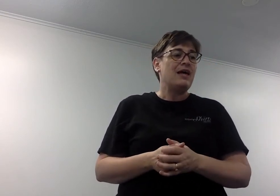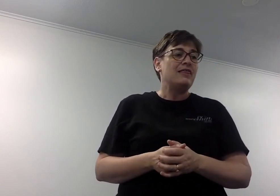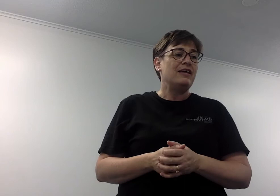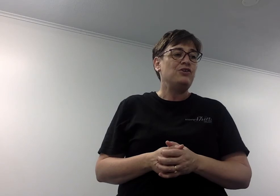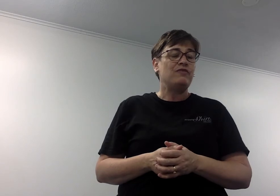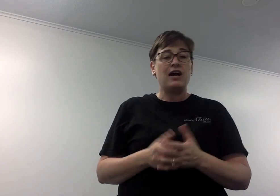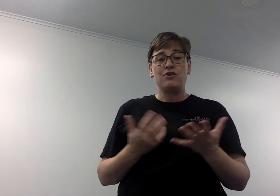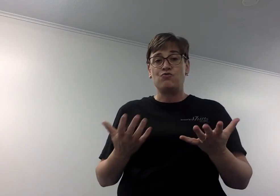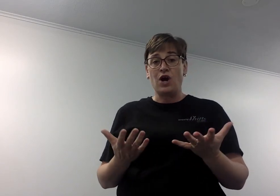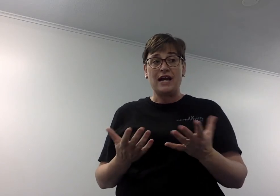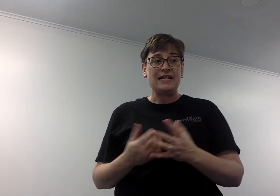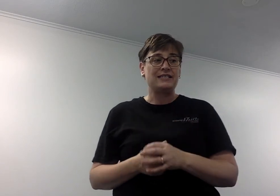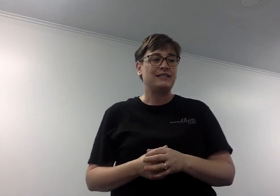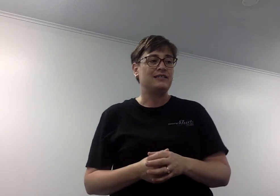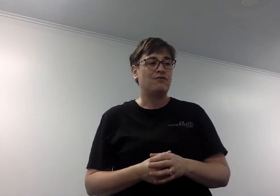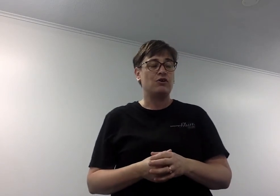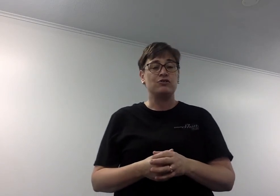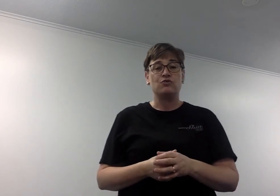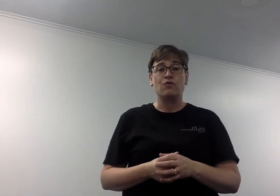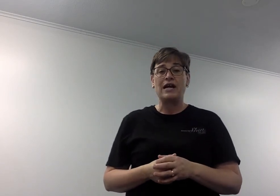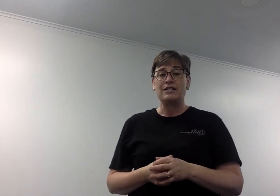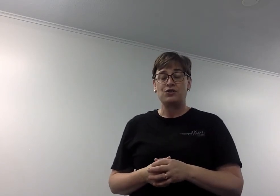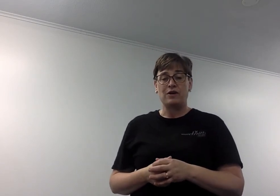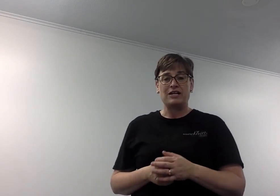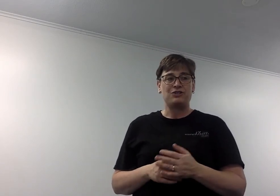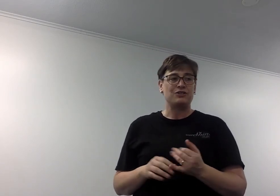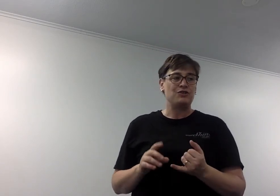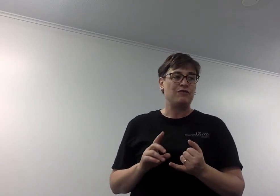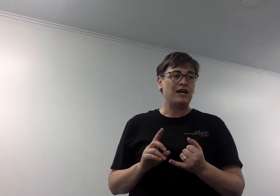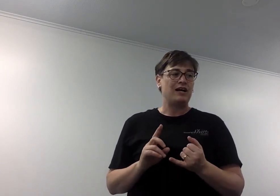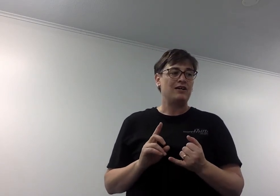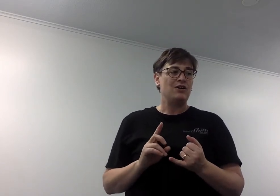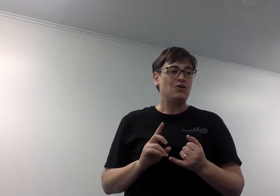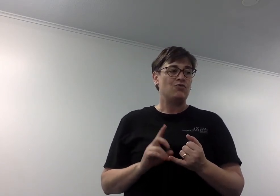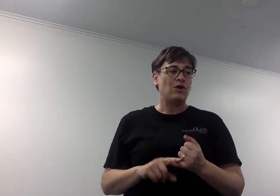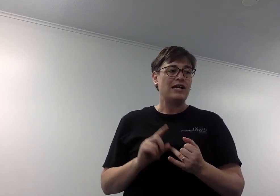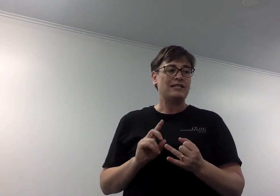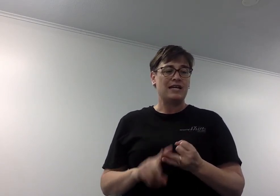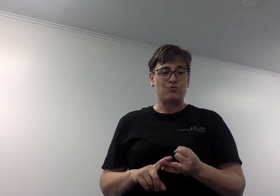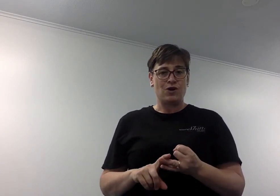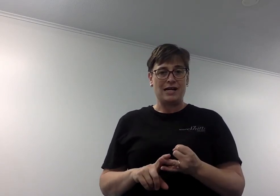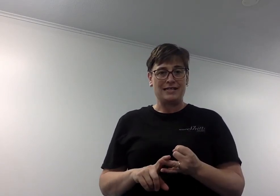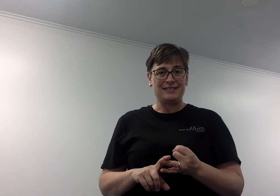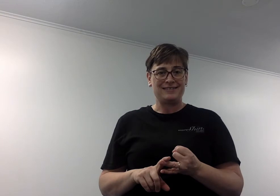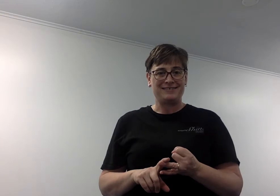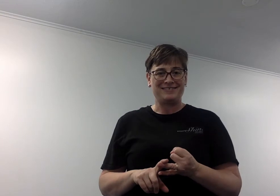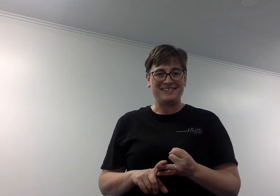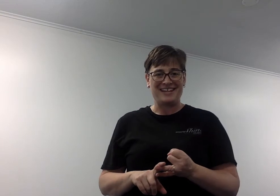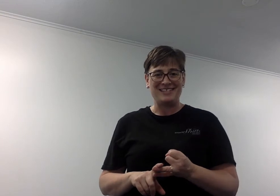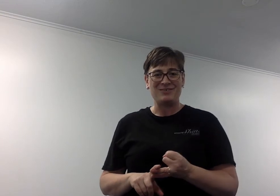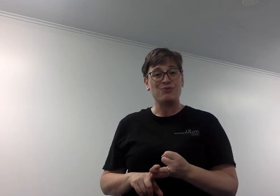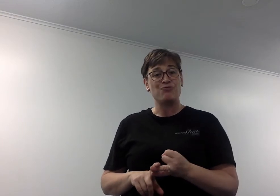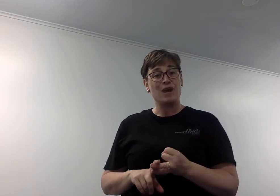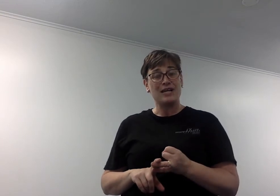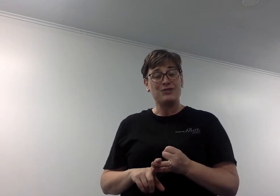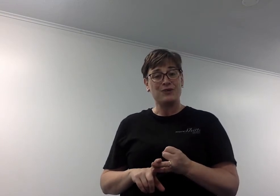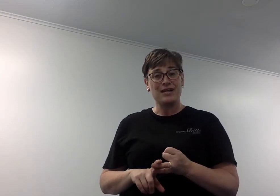Then you've got right as far as the right direction. So you've got right and right. Okay, so your right